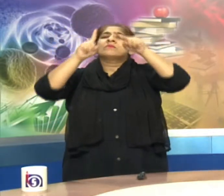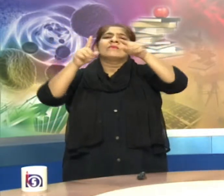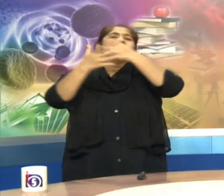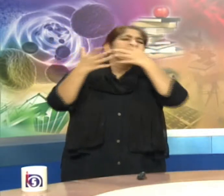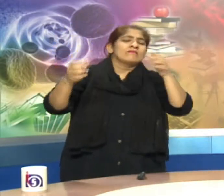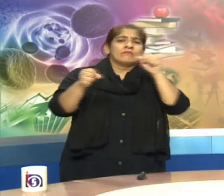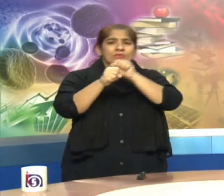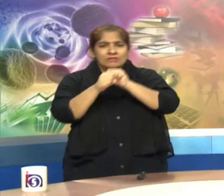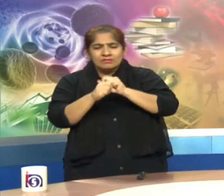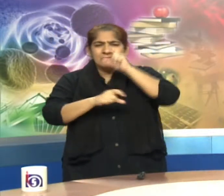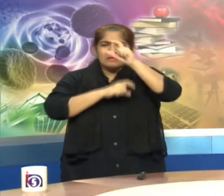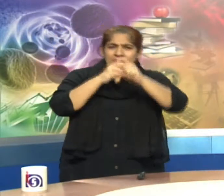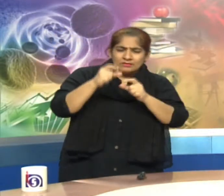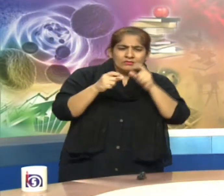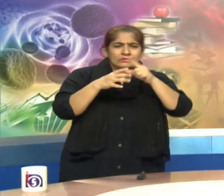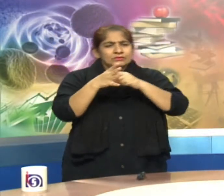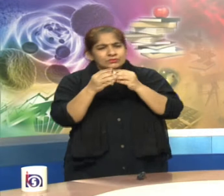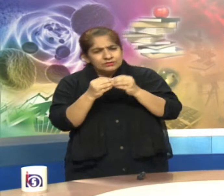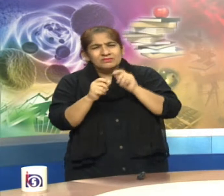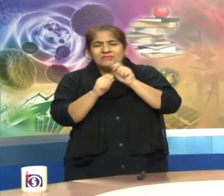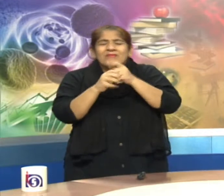Now this word is objective.